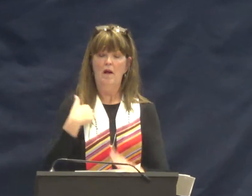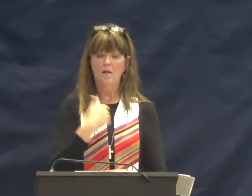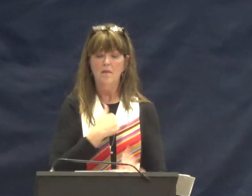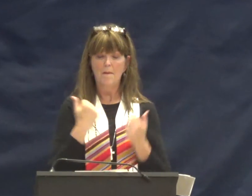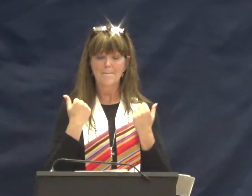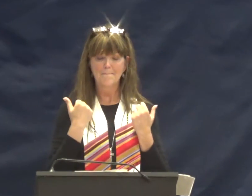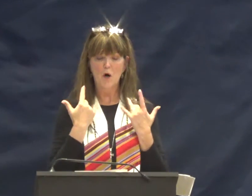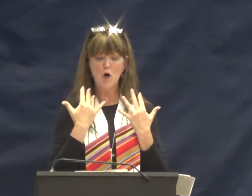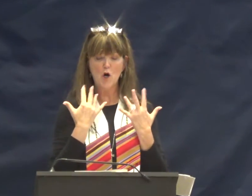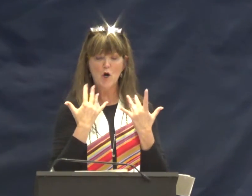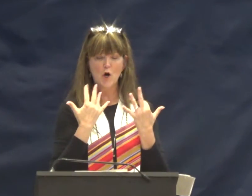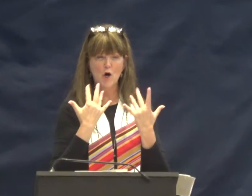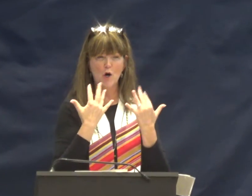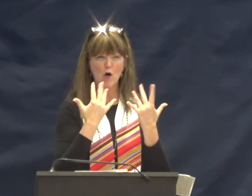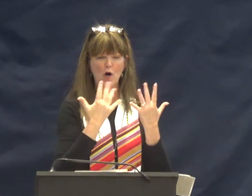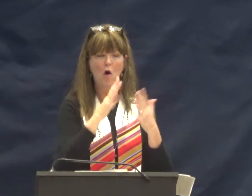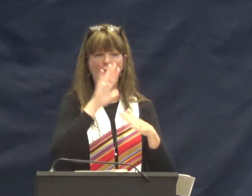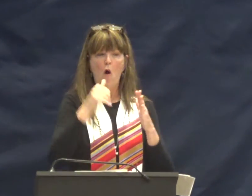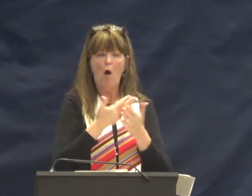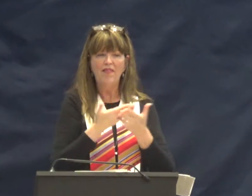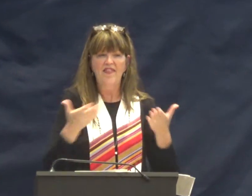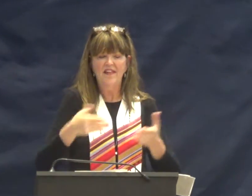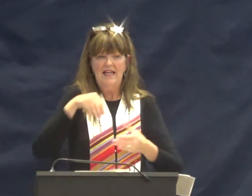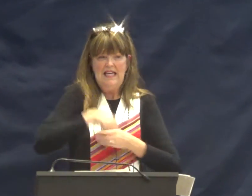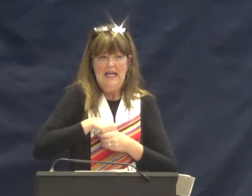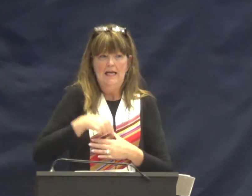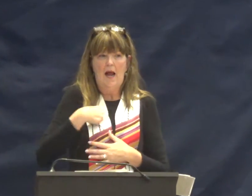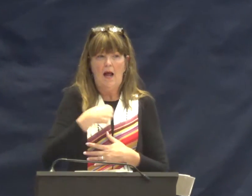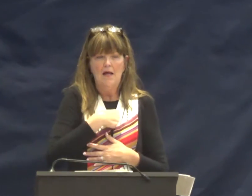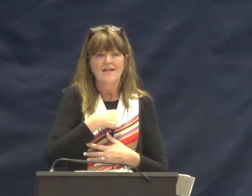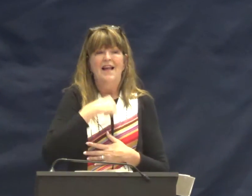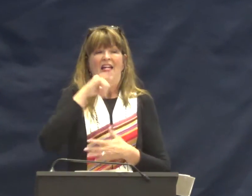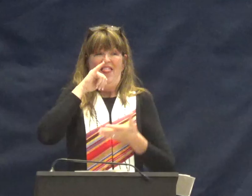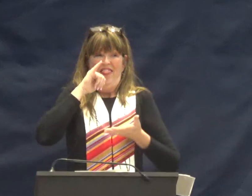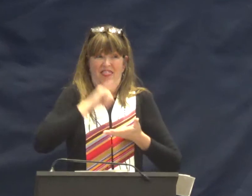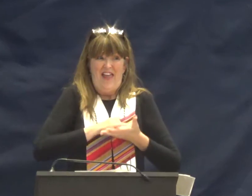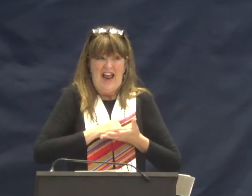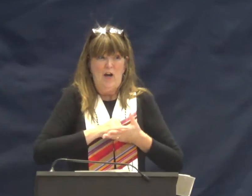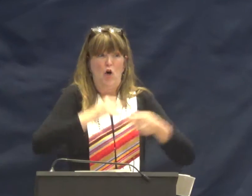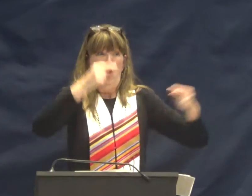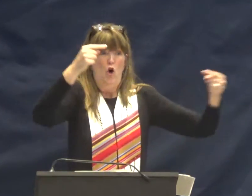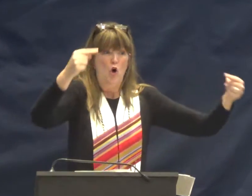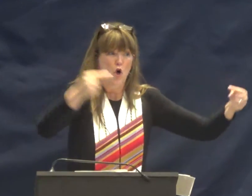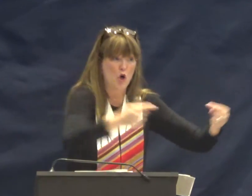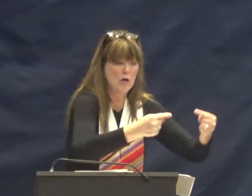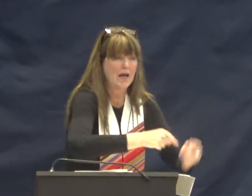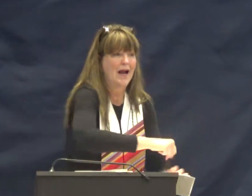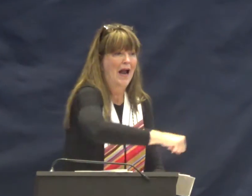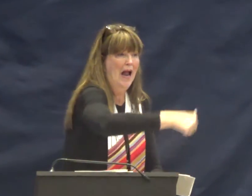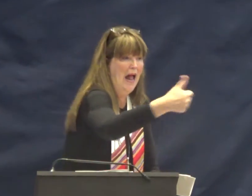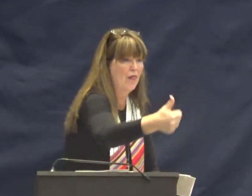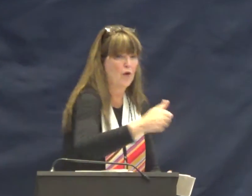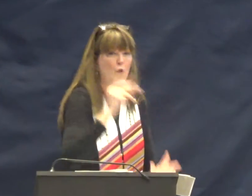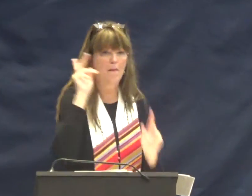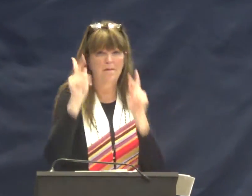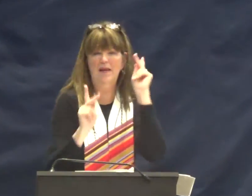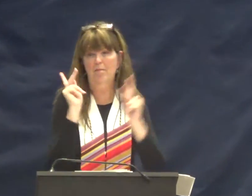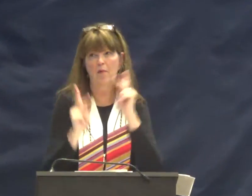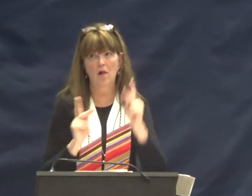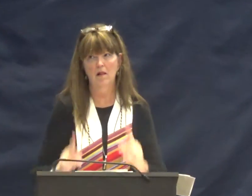We need God to help us burn all of the stuff inside of us that injures